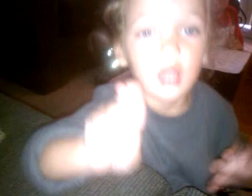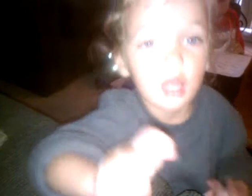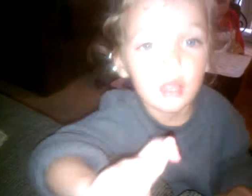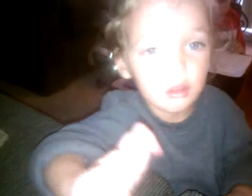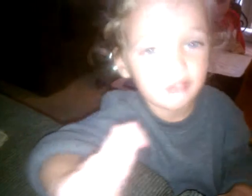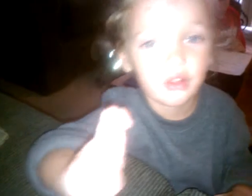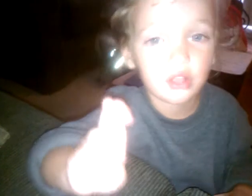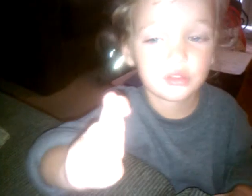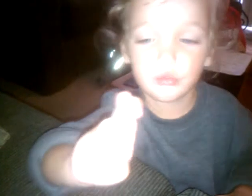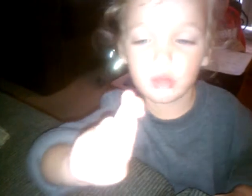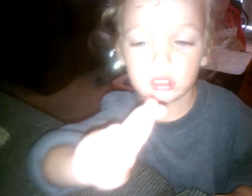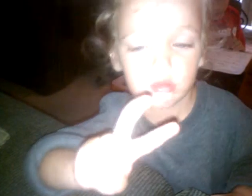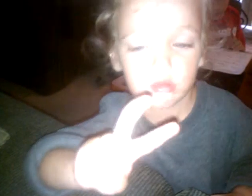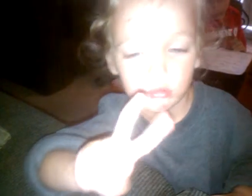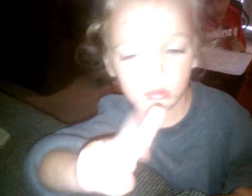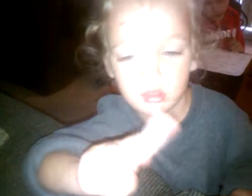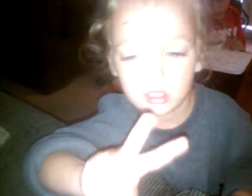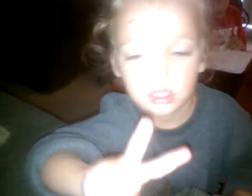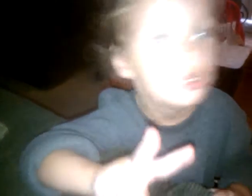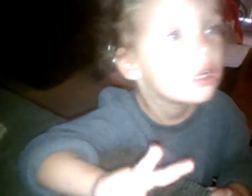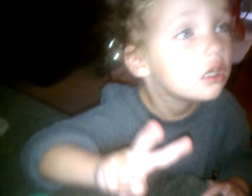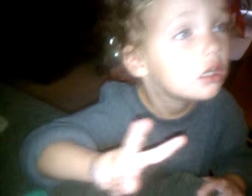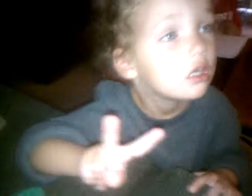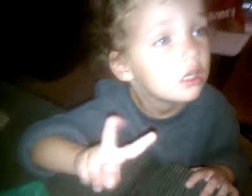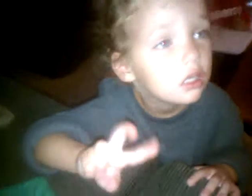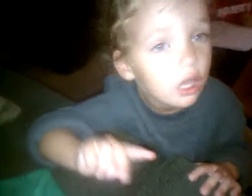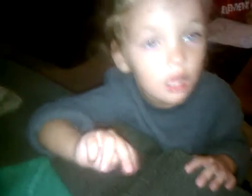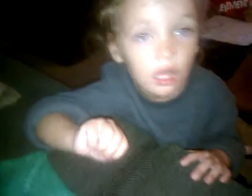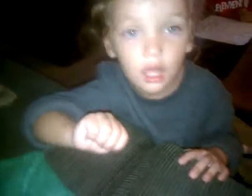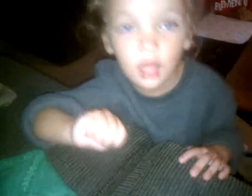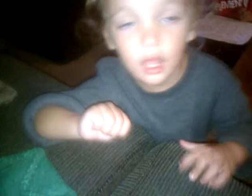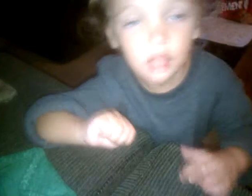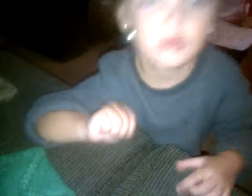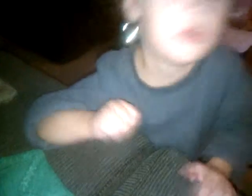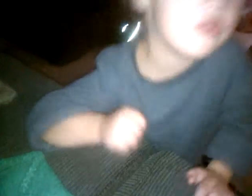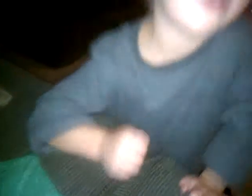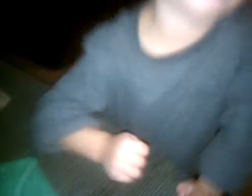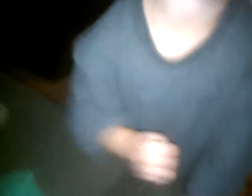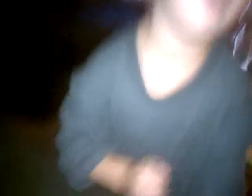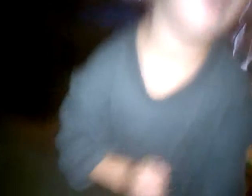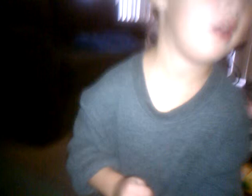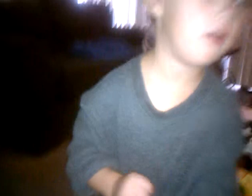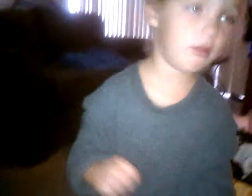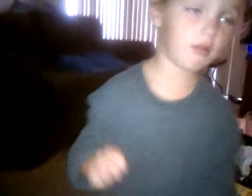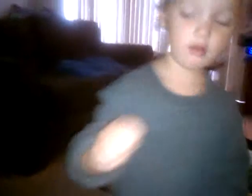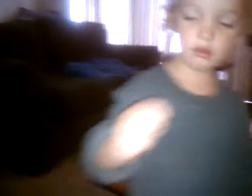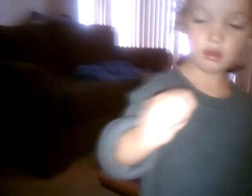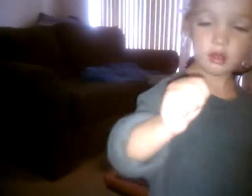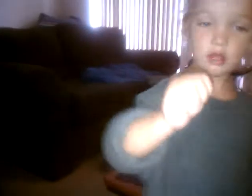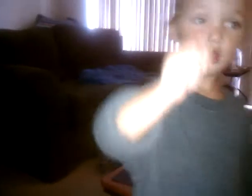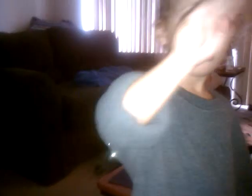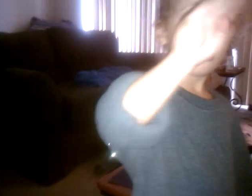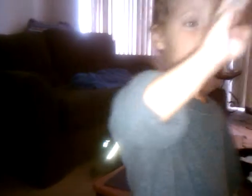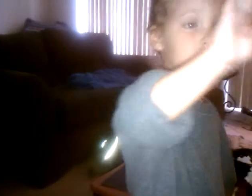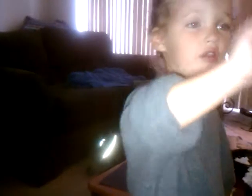I'm going to S. find the letter, Chrissy. Can you do S for me? I'm going to find the letter. T, Chrissy,